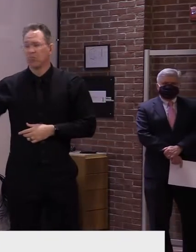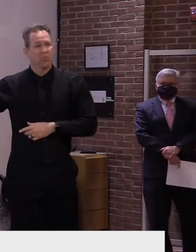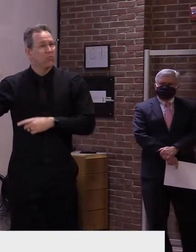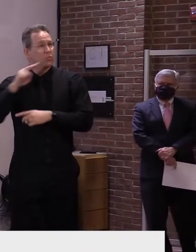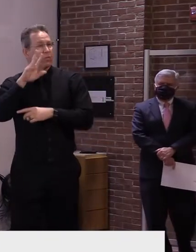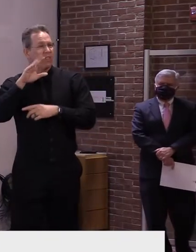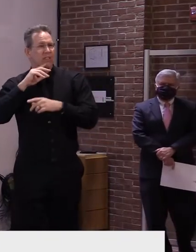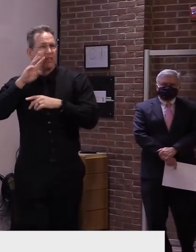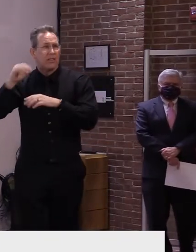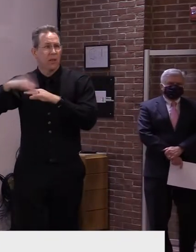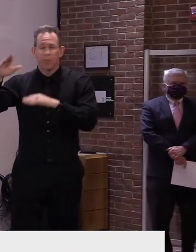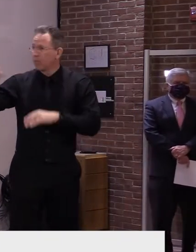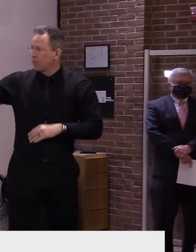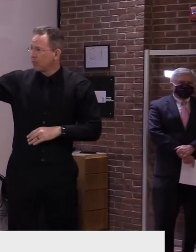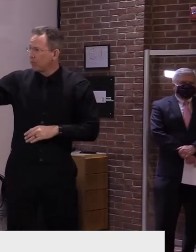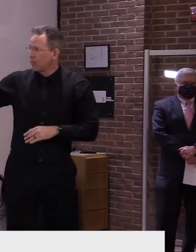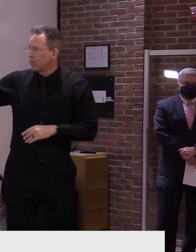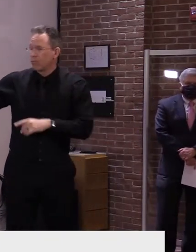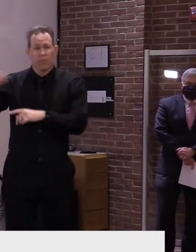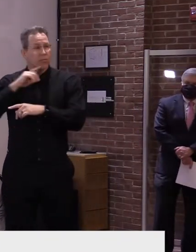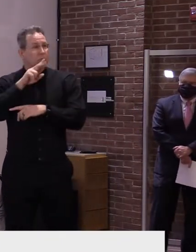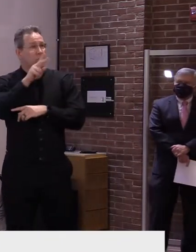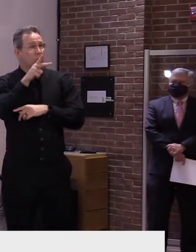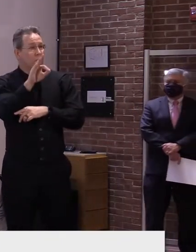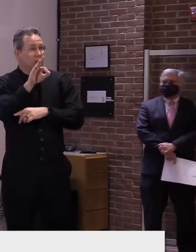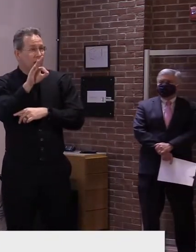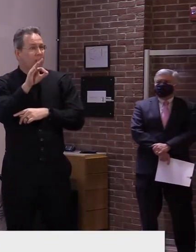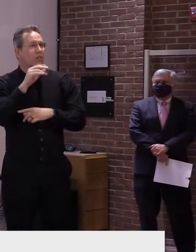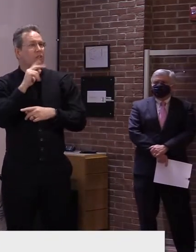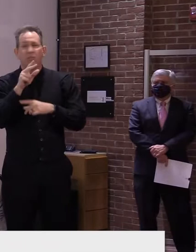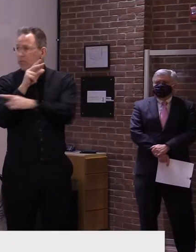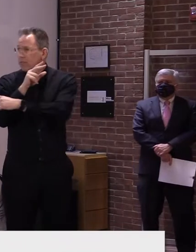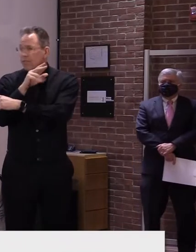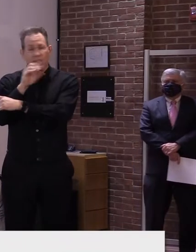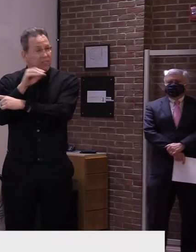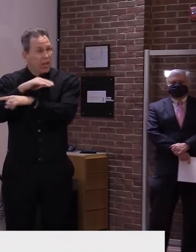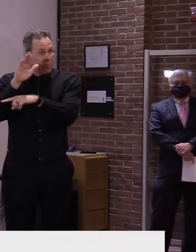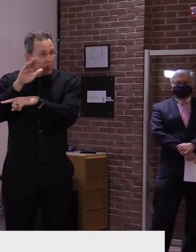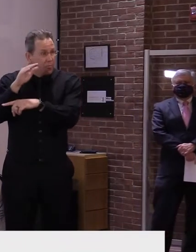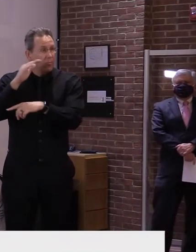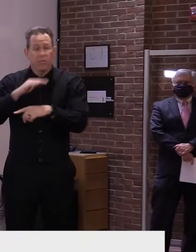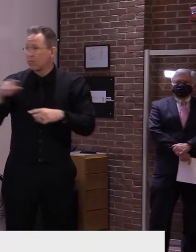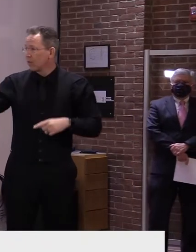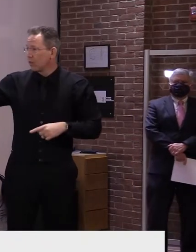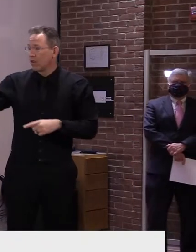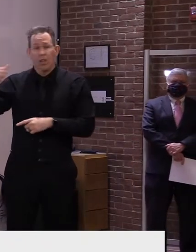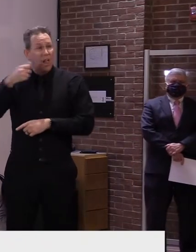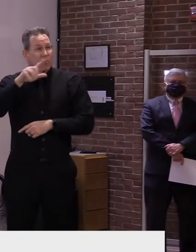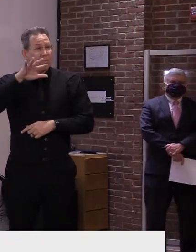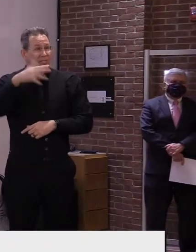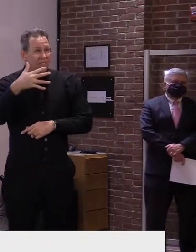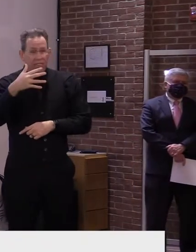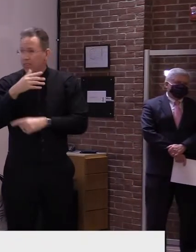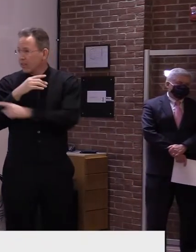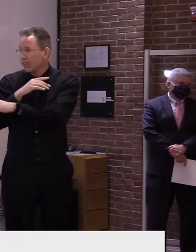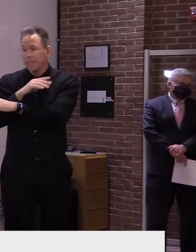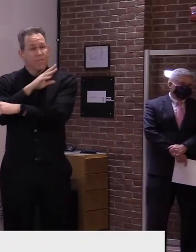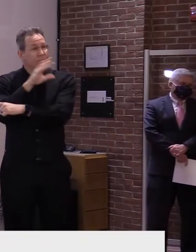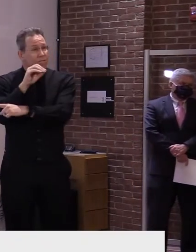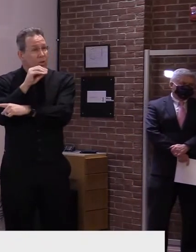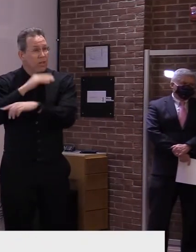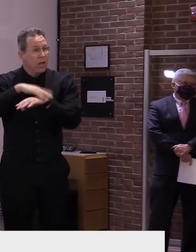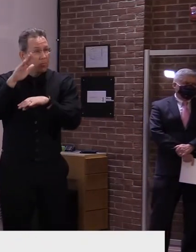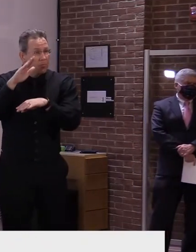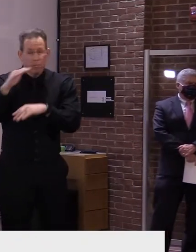later, April 5th, all those over 40 and older. And on April 12th, those